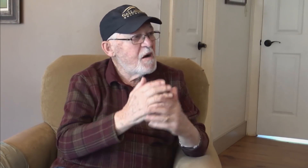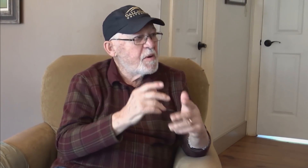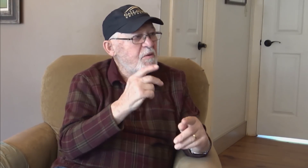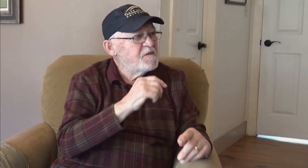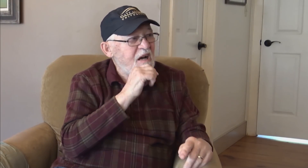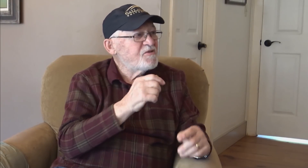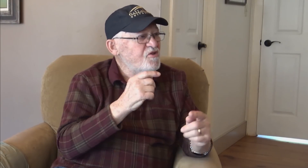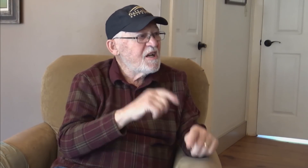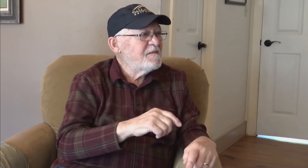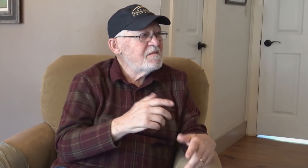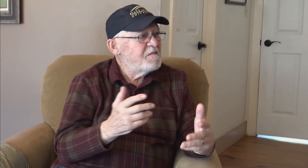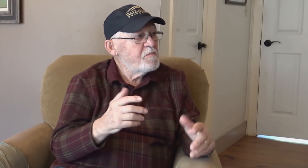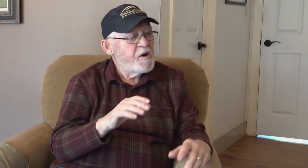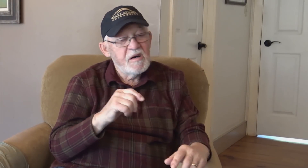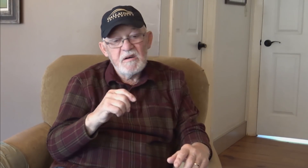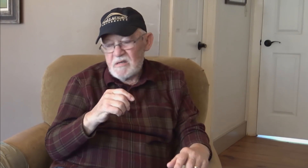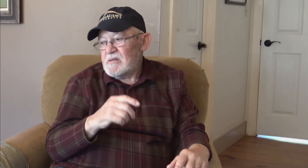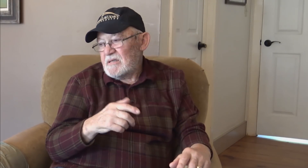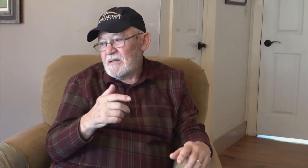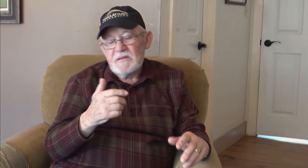agreed. Some people didn't.